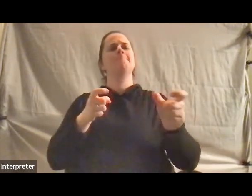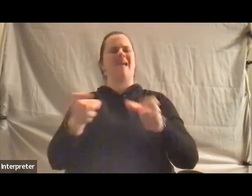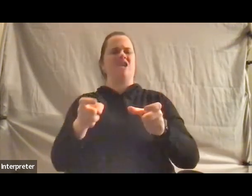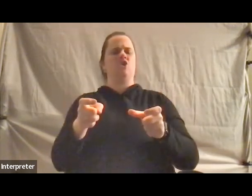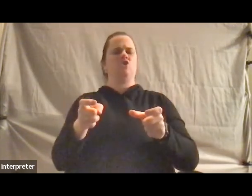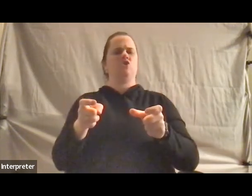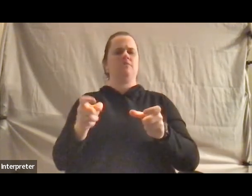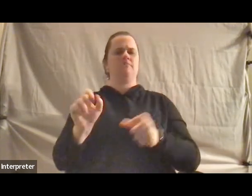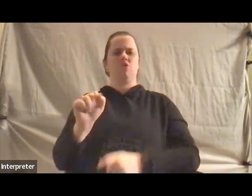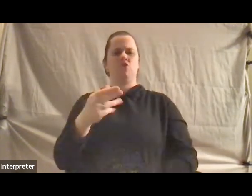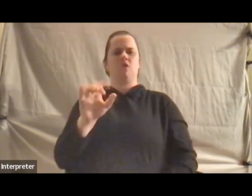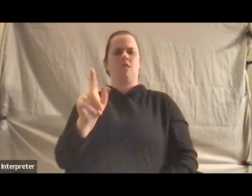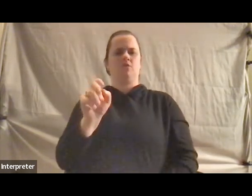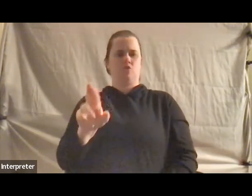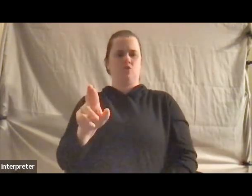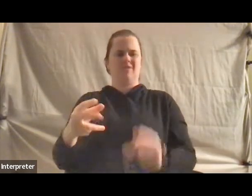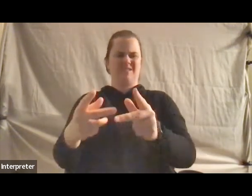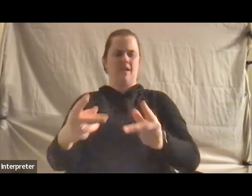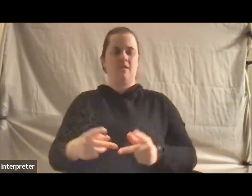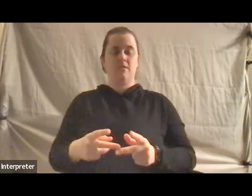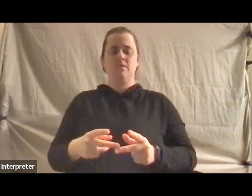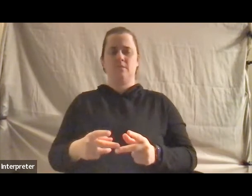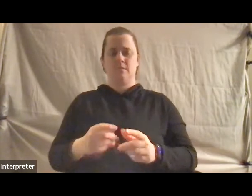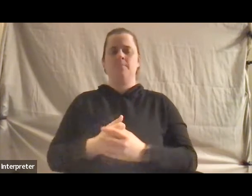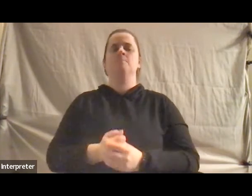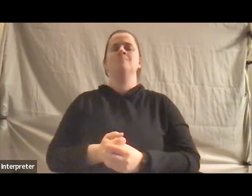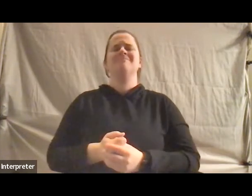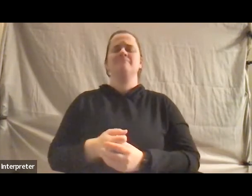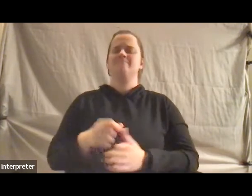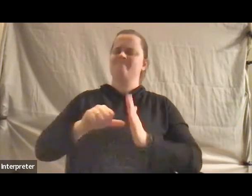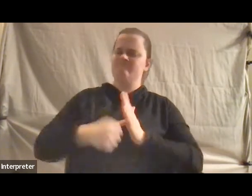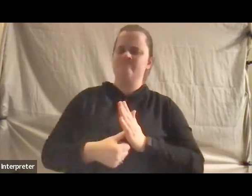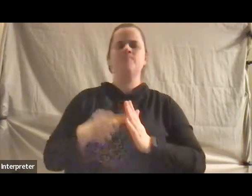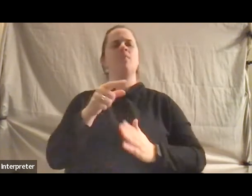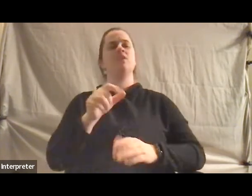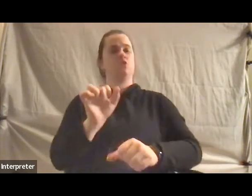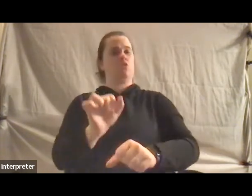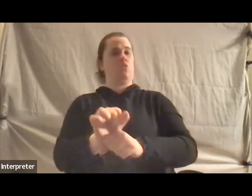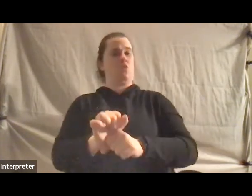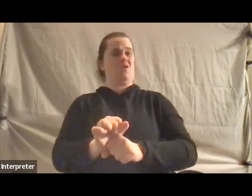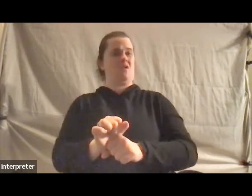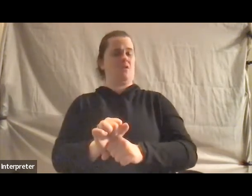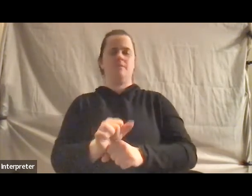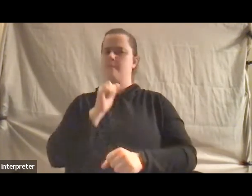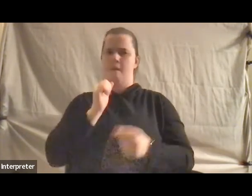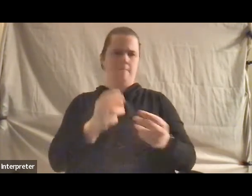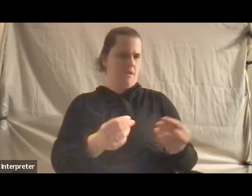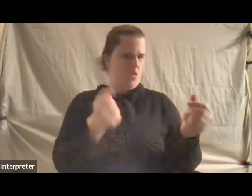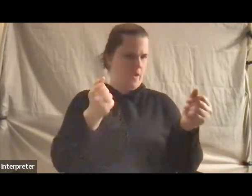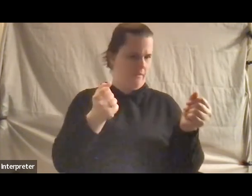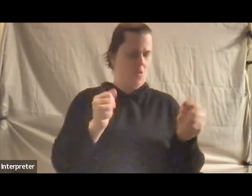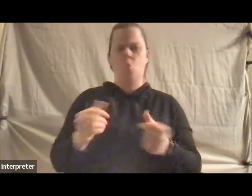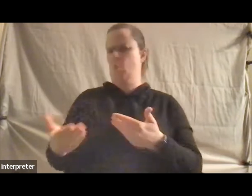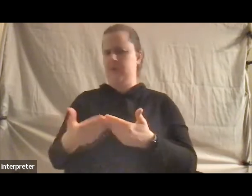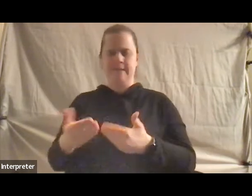to remind us that this work, again, will neither be quick nor easy,